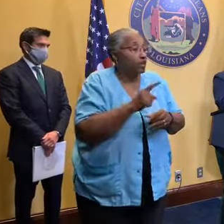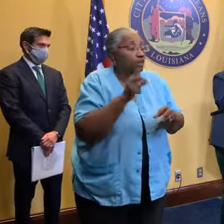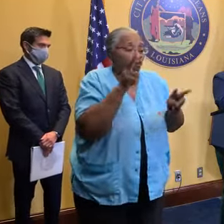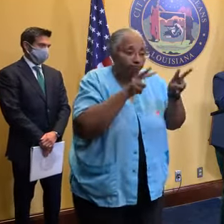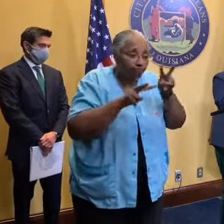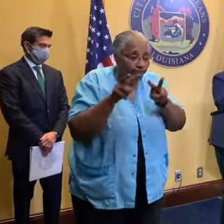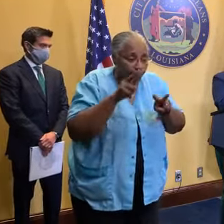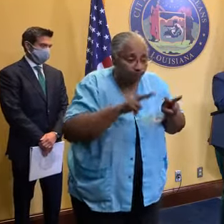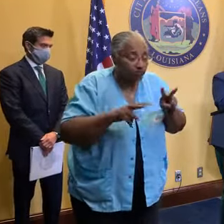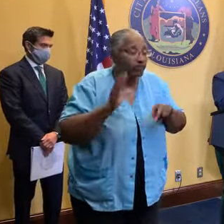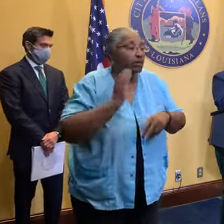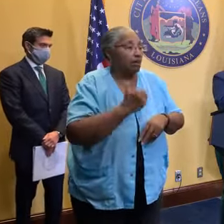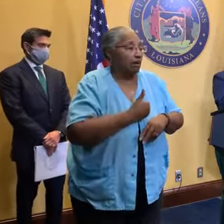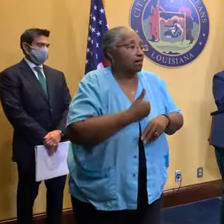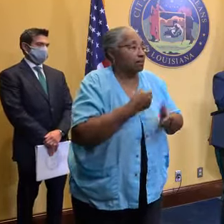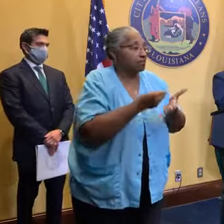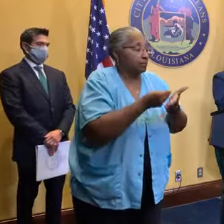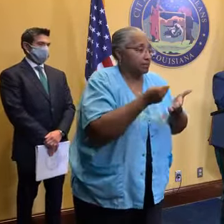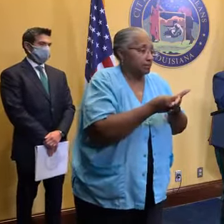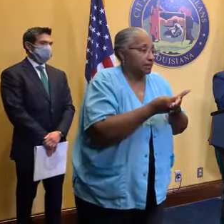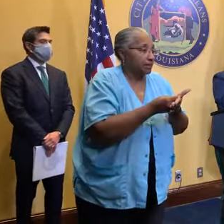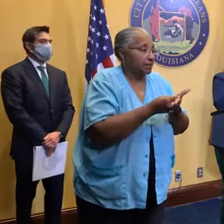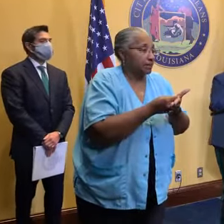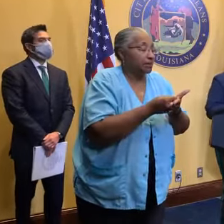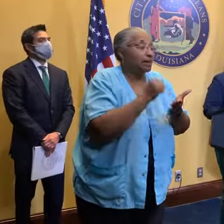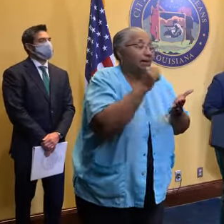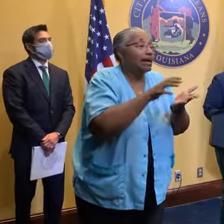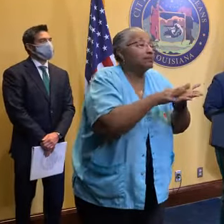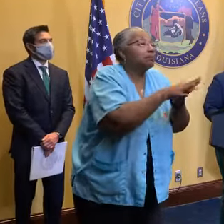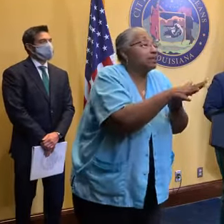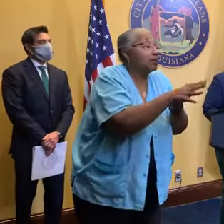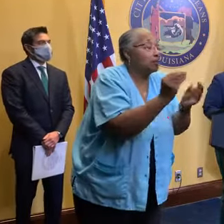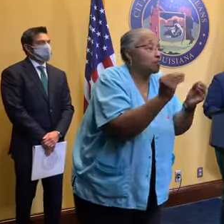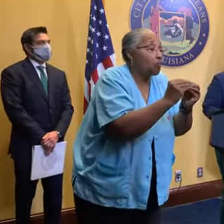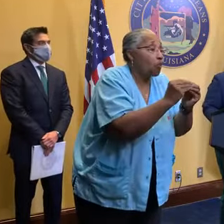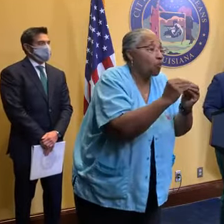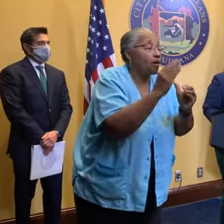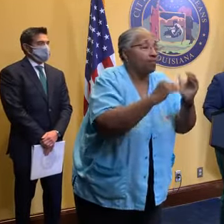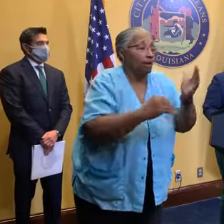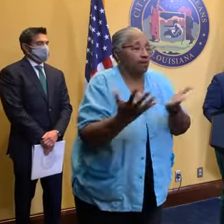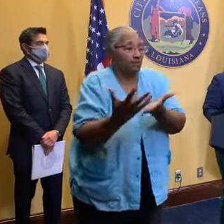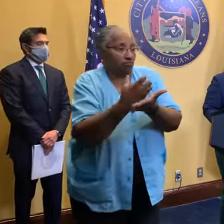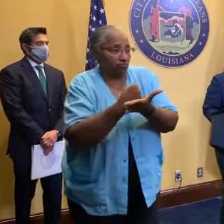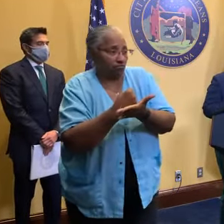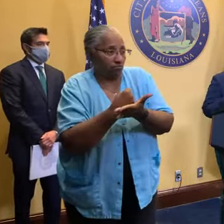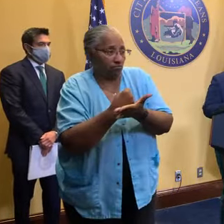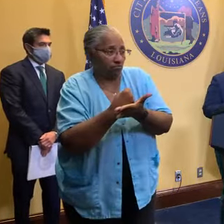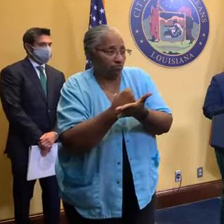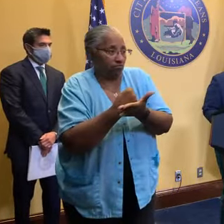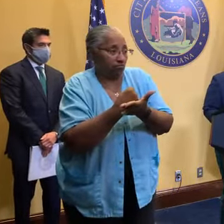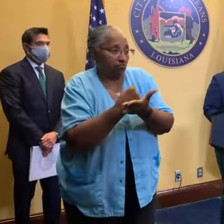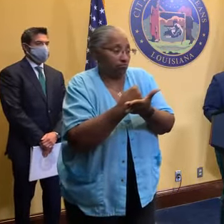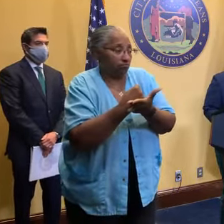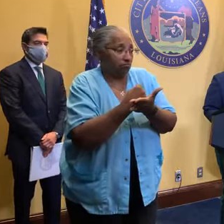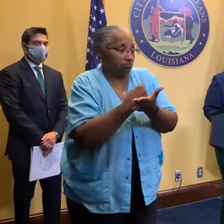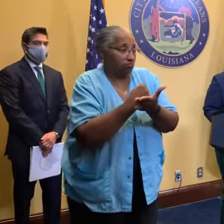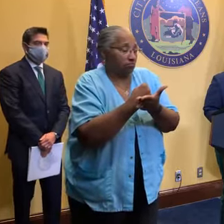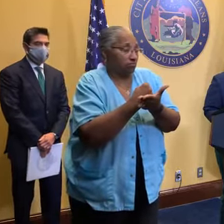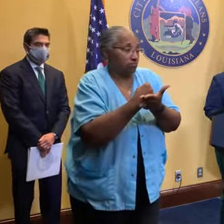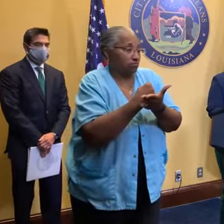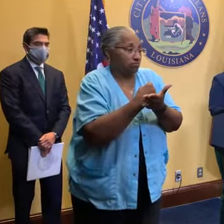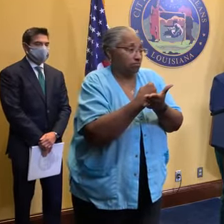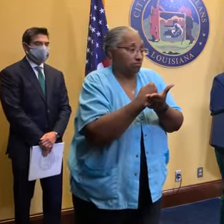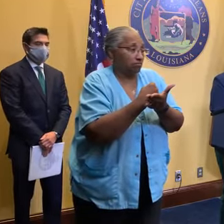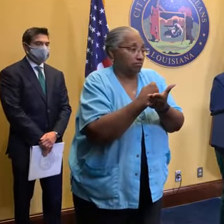looking at our fiscal health and not spending more than our revenues would allow for, even when